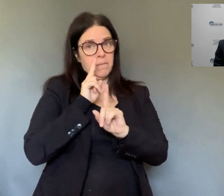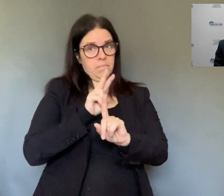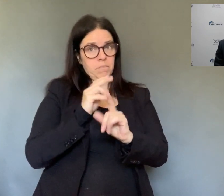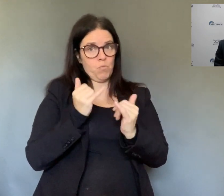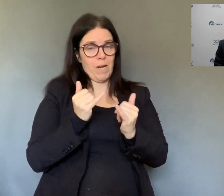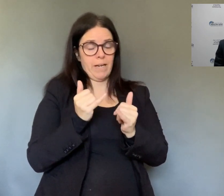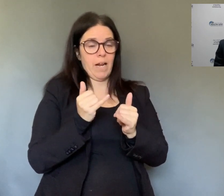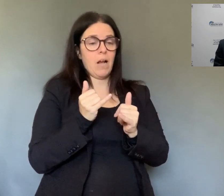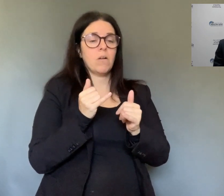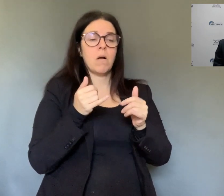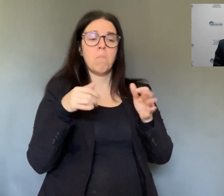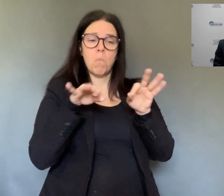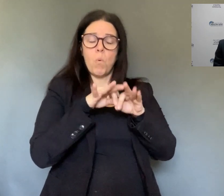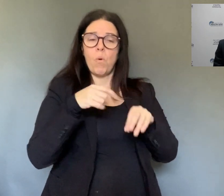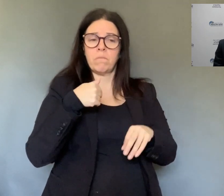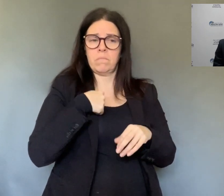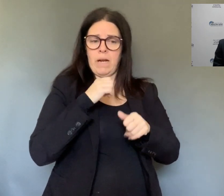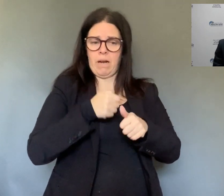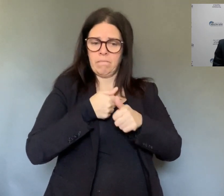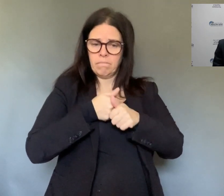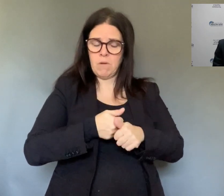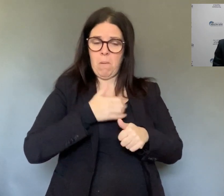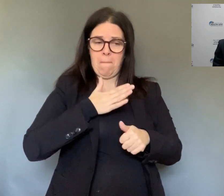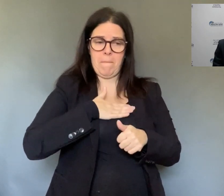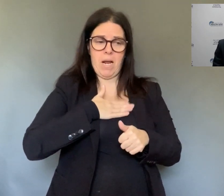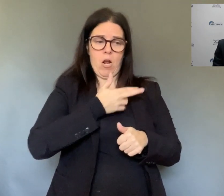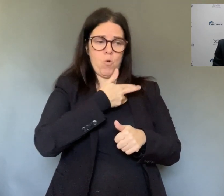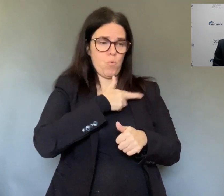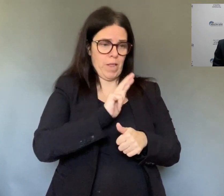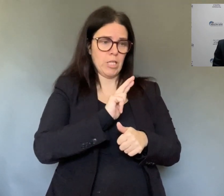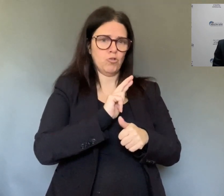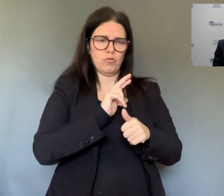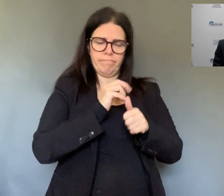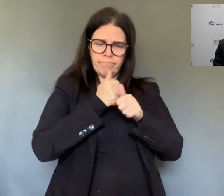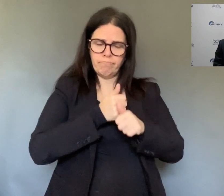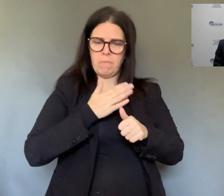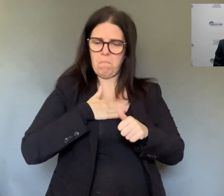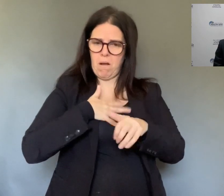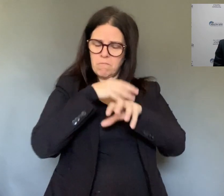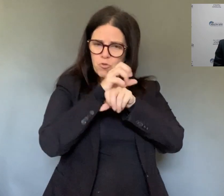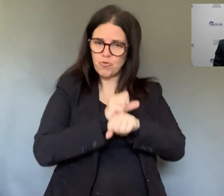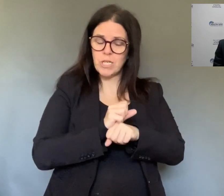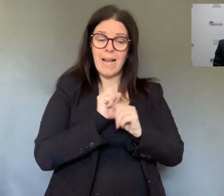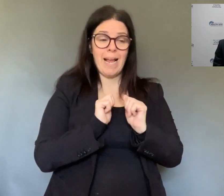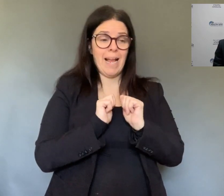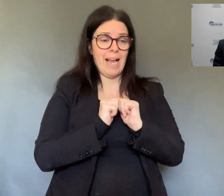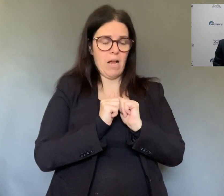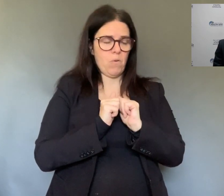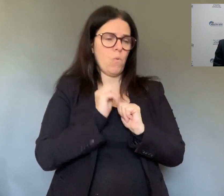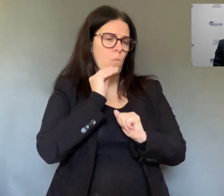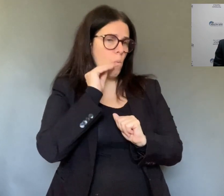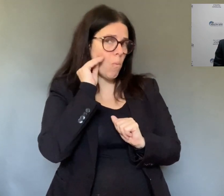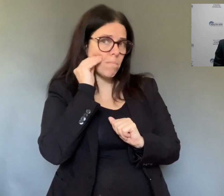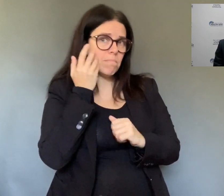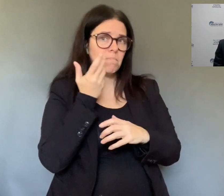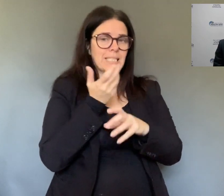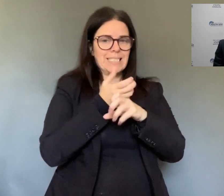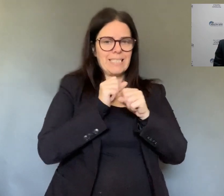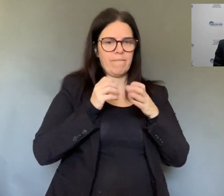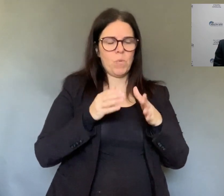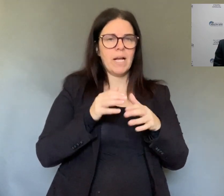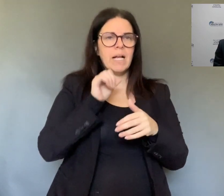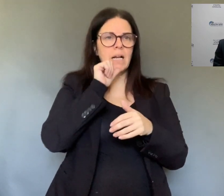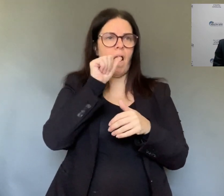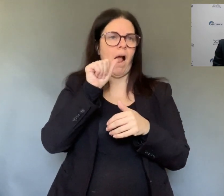to continue with your religious practices at your home or in a safe way without breaking